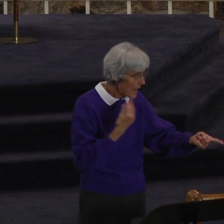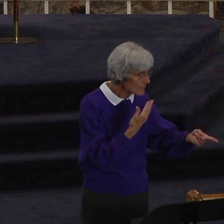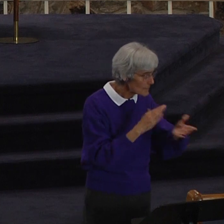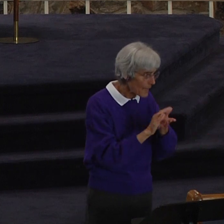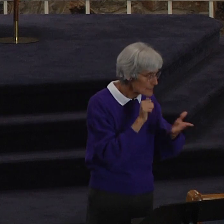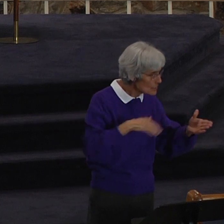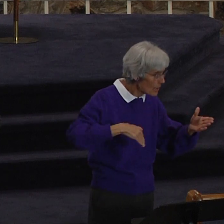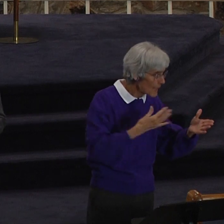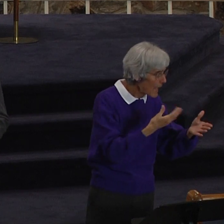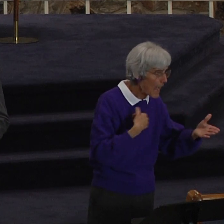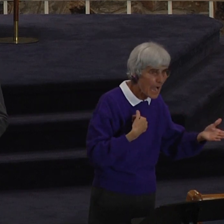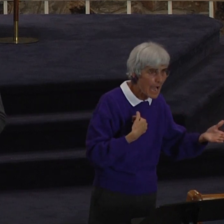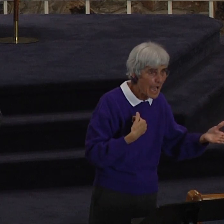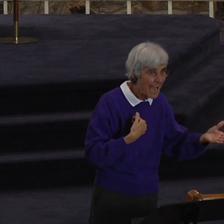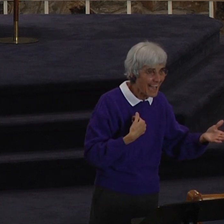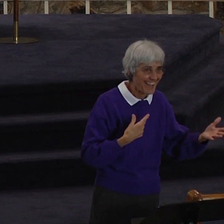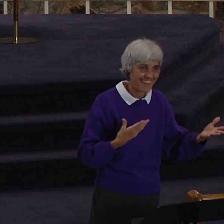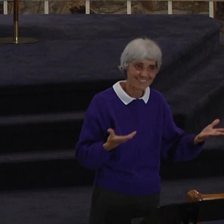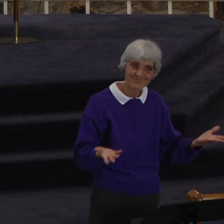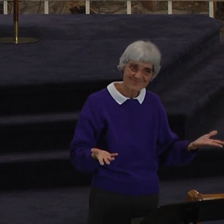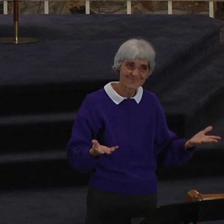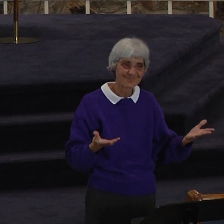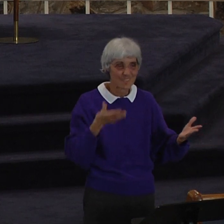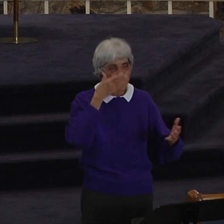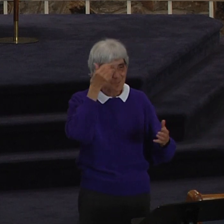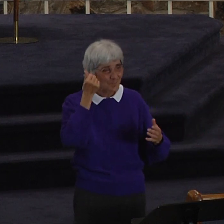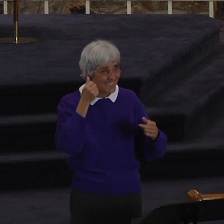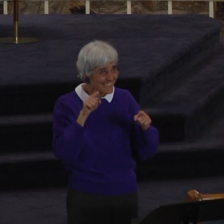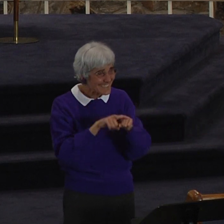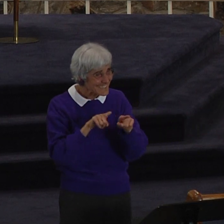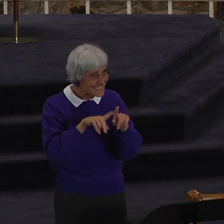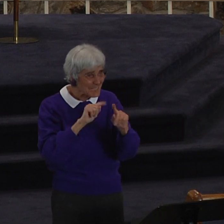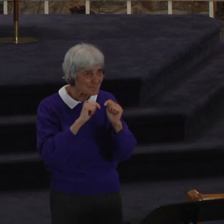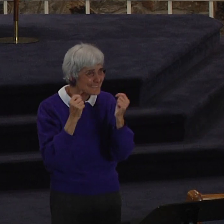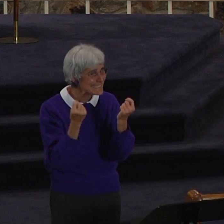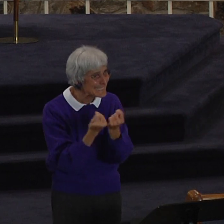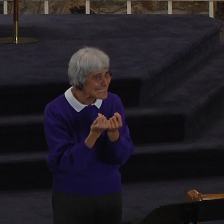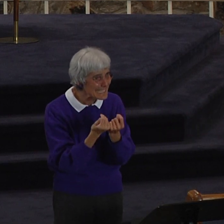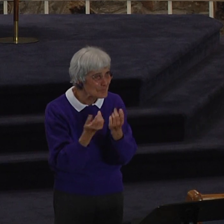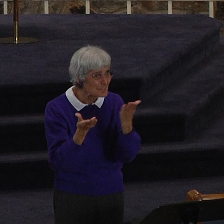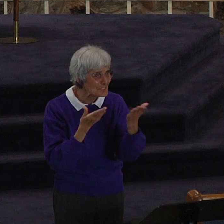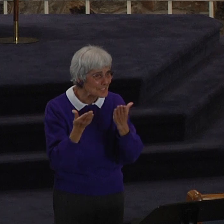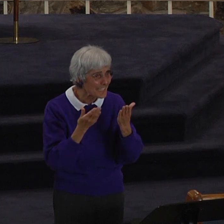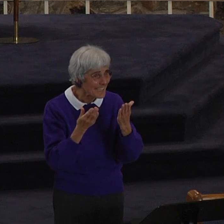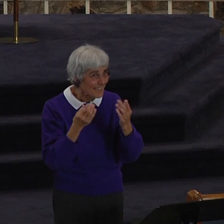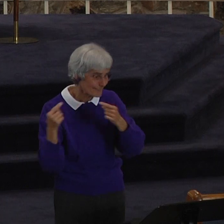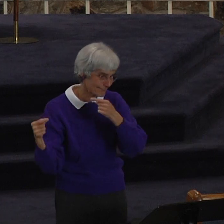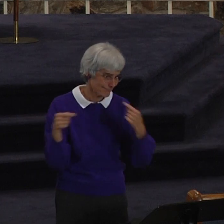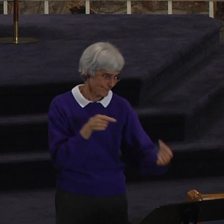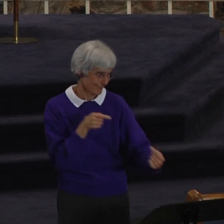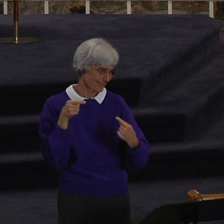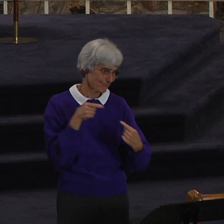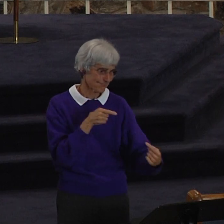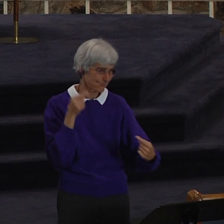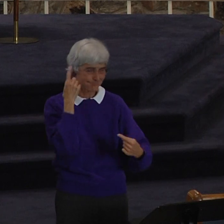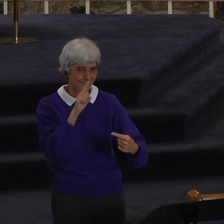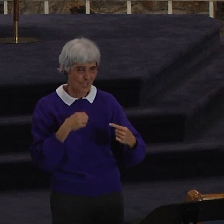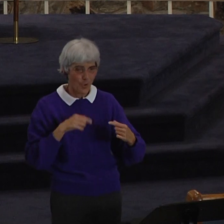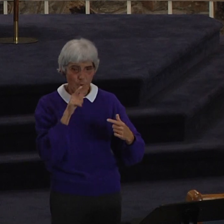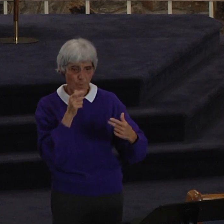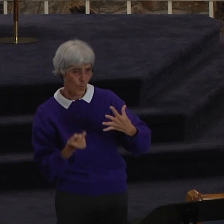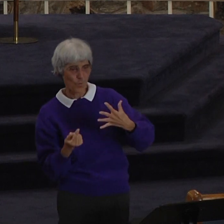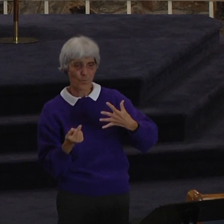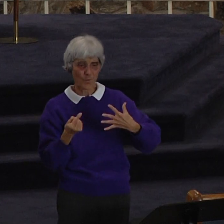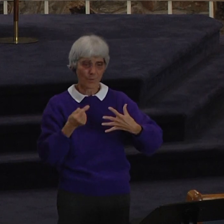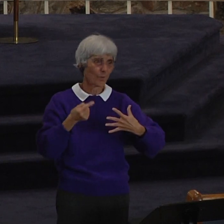have. And we forget that we're on the same team. And we start to compete and jockey for position to get the